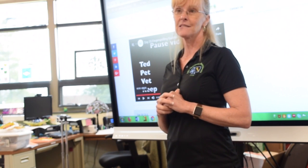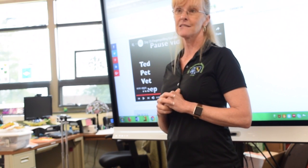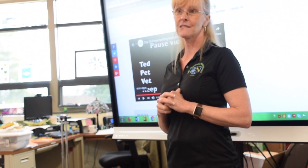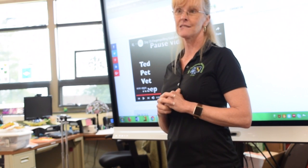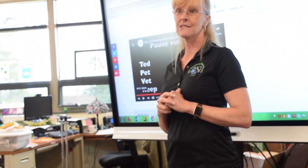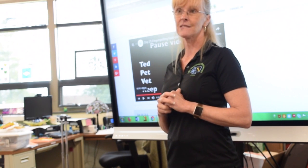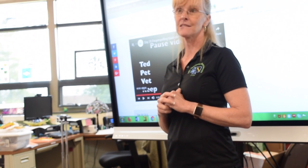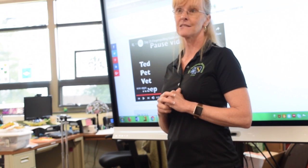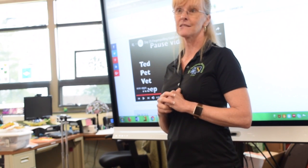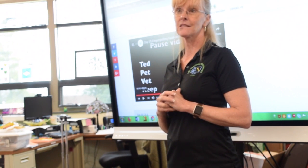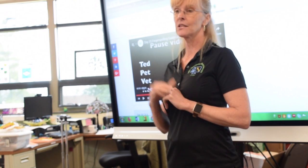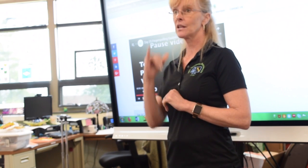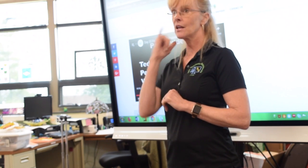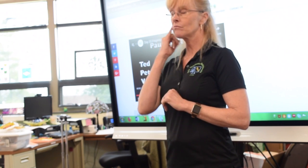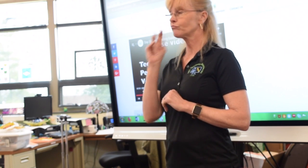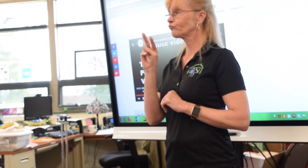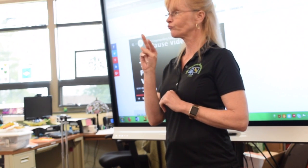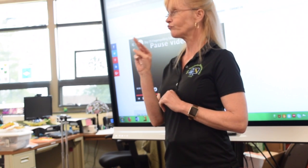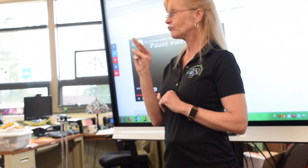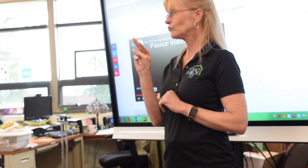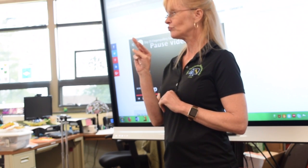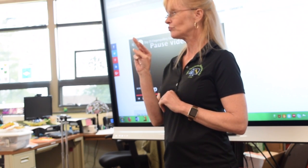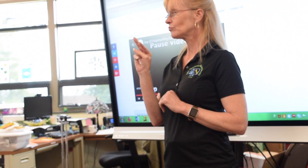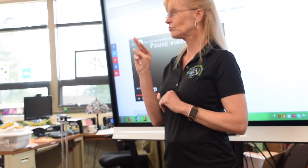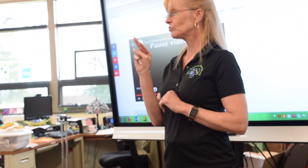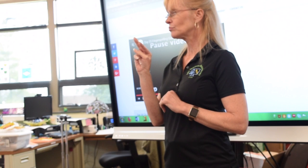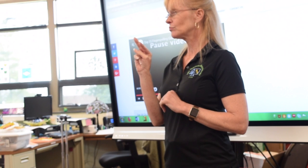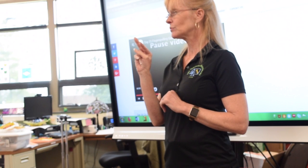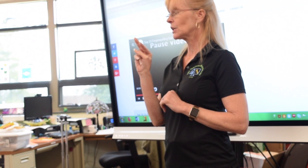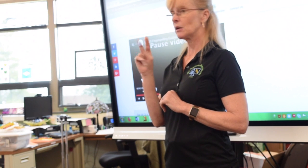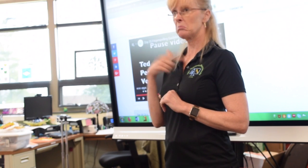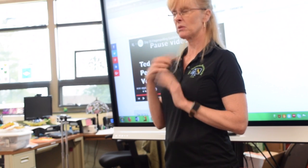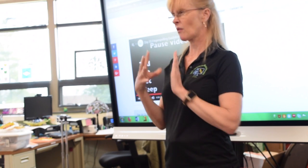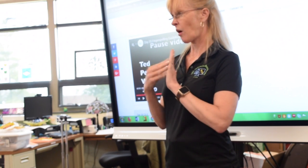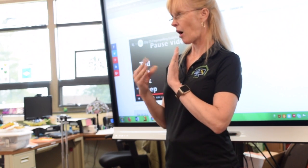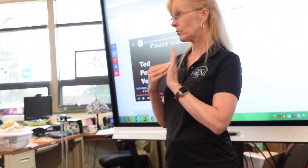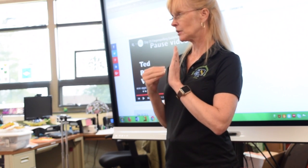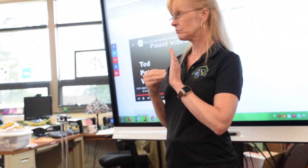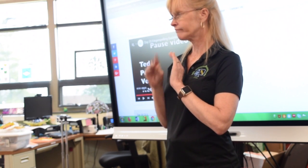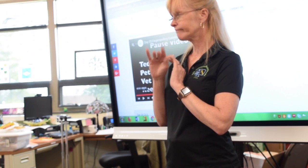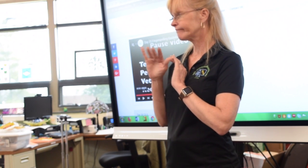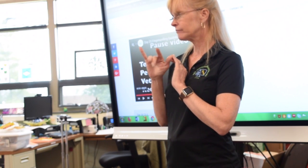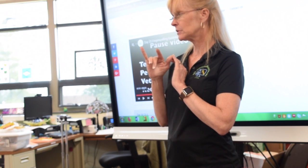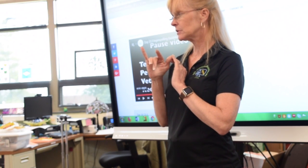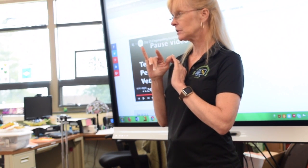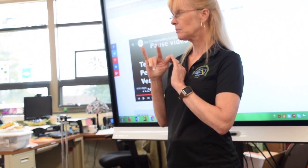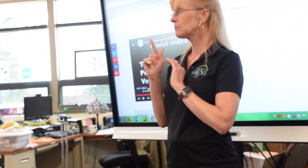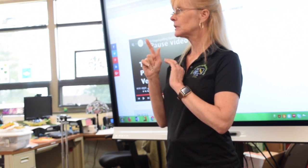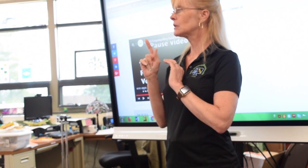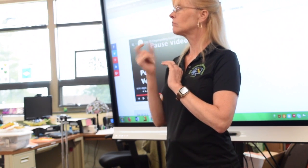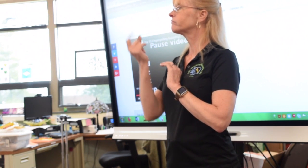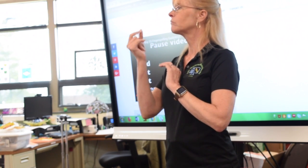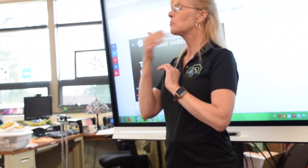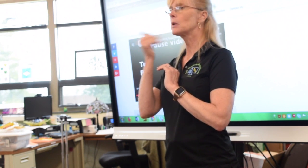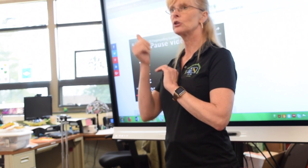I watch them and if I'm trying to spell along with them, then I pick up the word easier than if I'm just trying to watch them